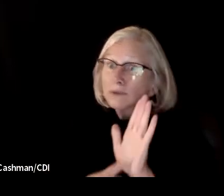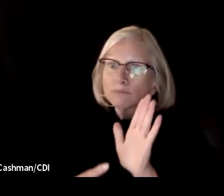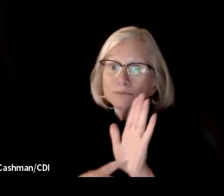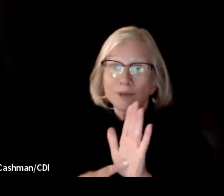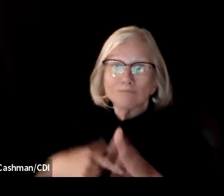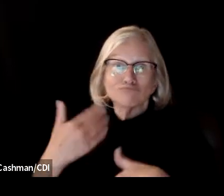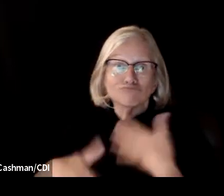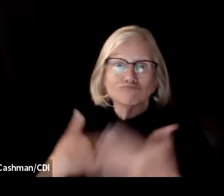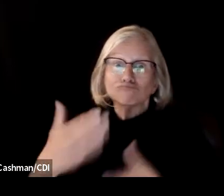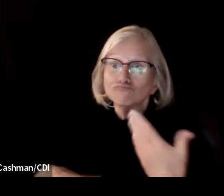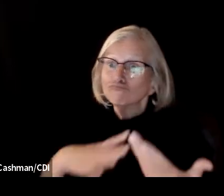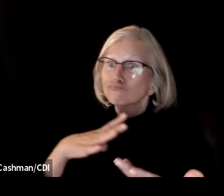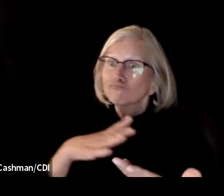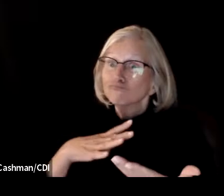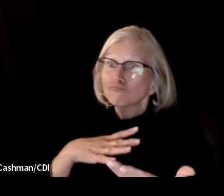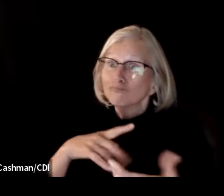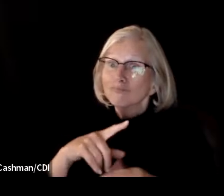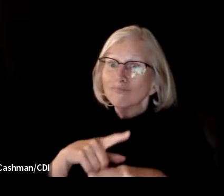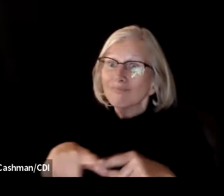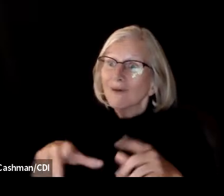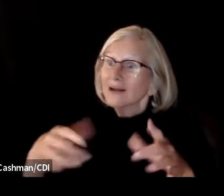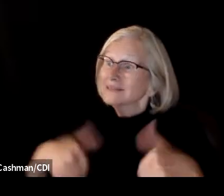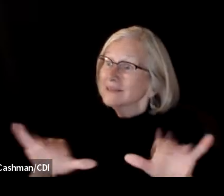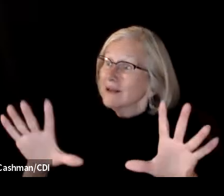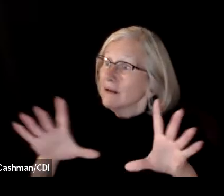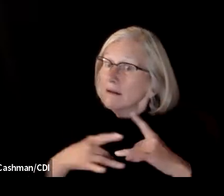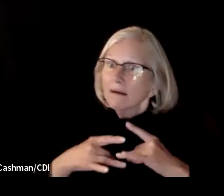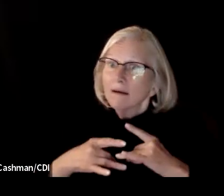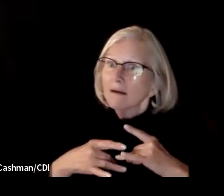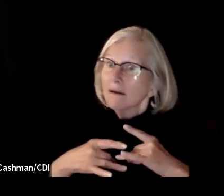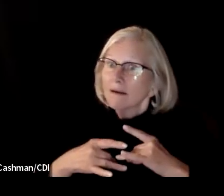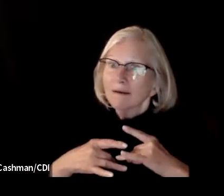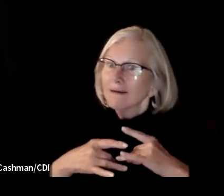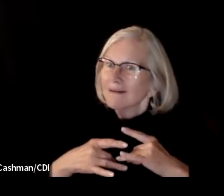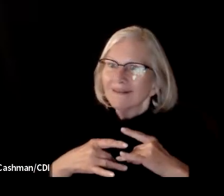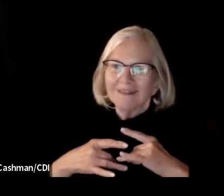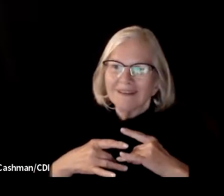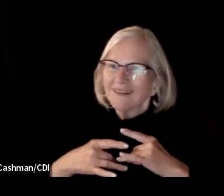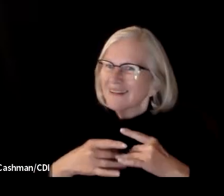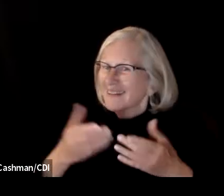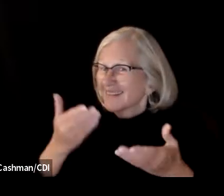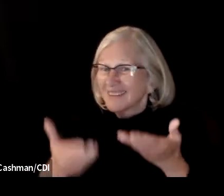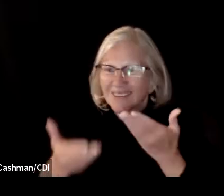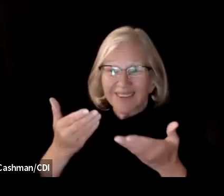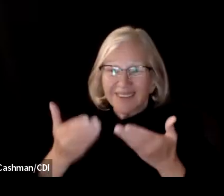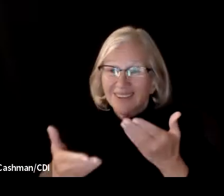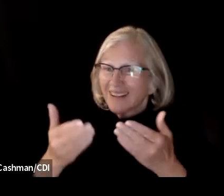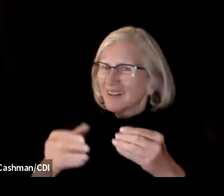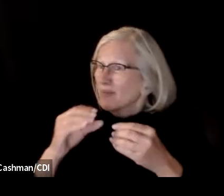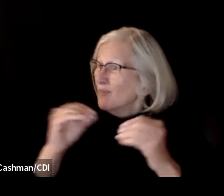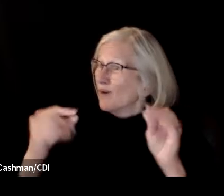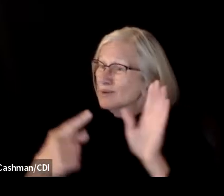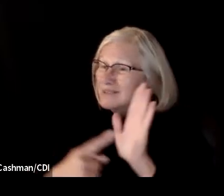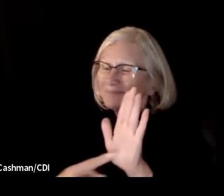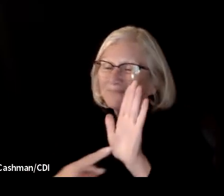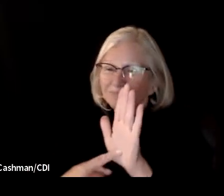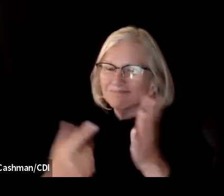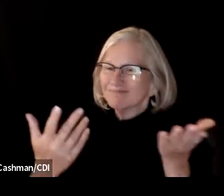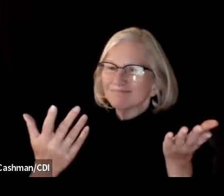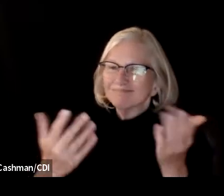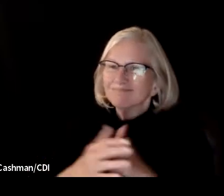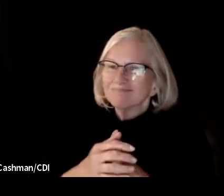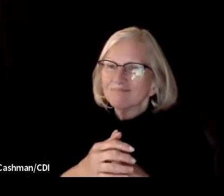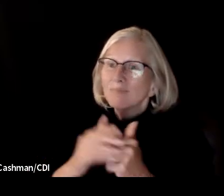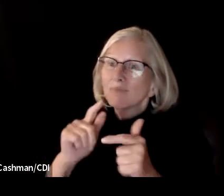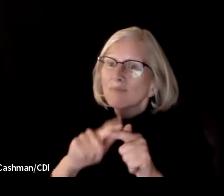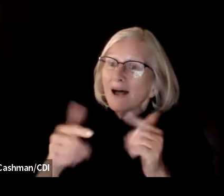Delta variant, they may be completely asymptomatic. But as Chris said, some of this new data